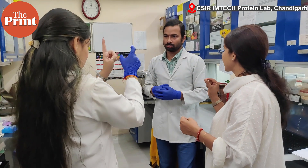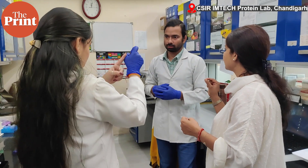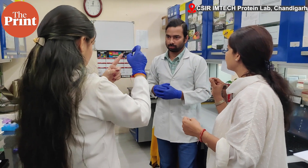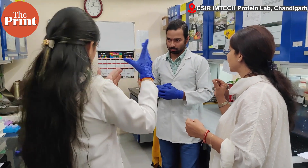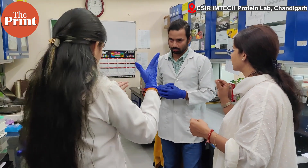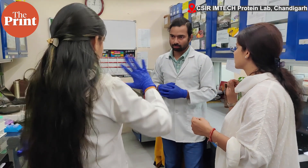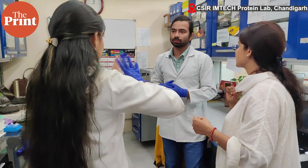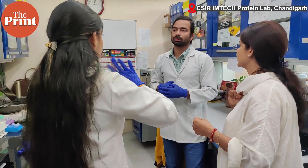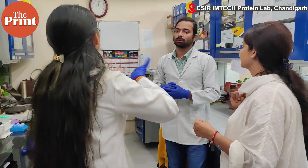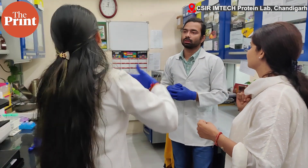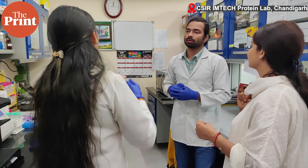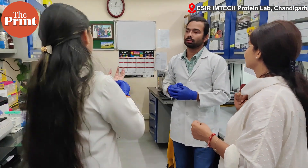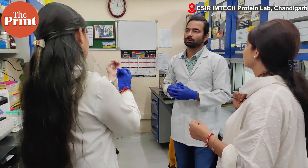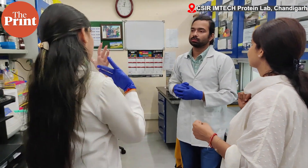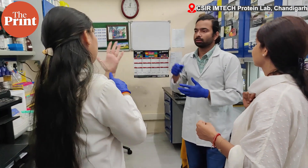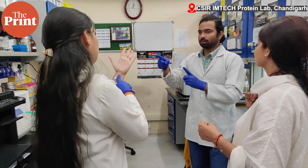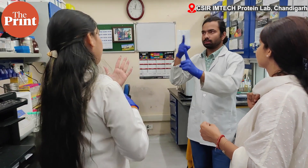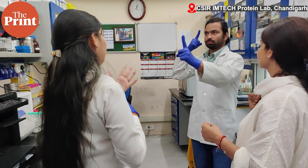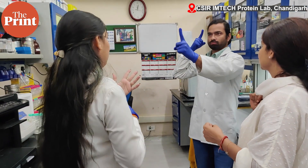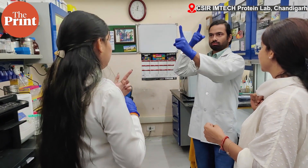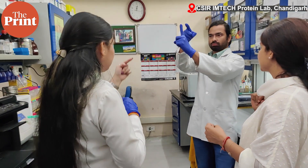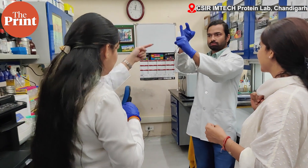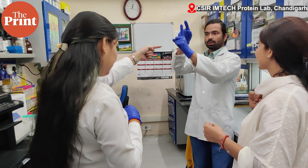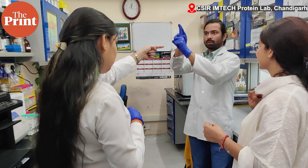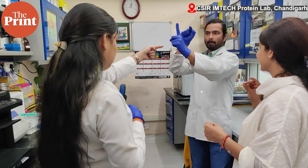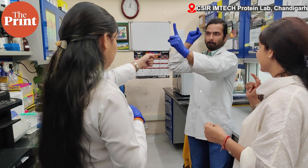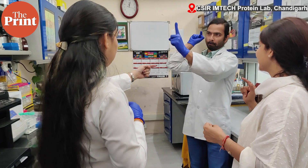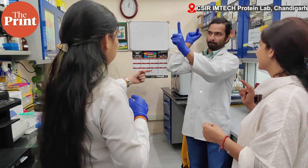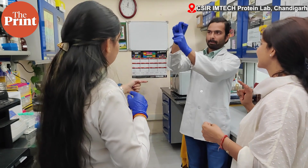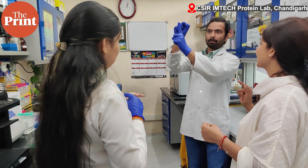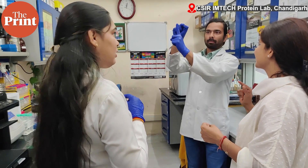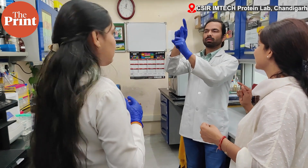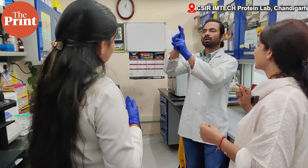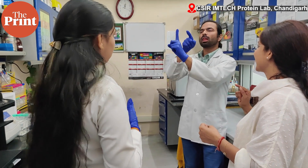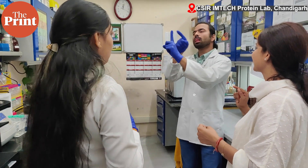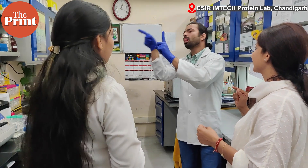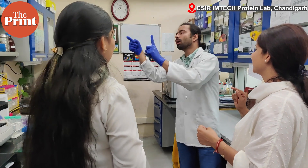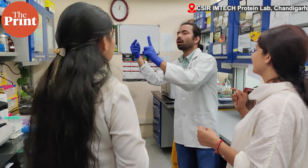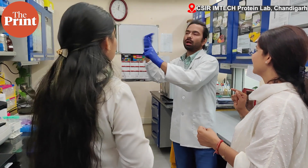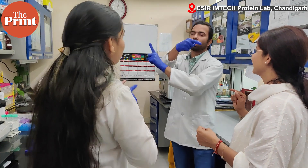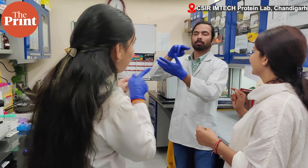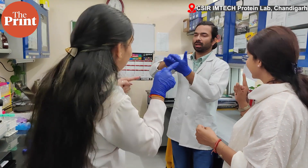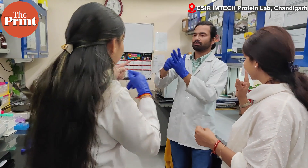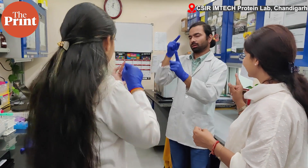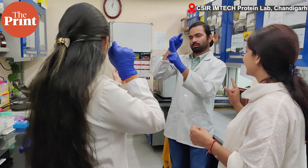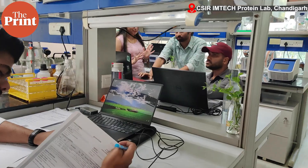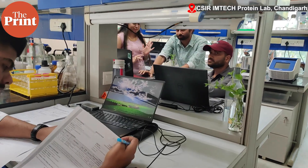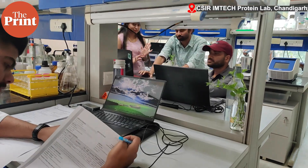-year-old from Gurugram, is another hearing impaired student who is working with the lab. During his time at the lab, he works with